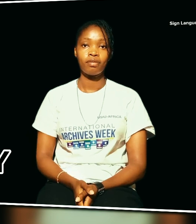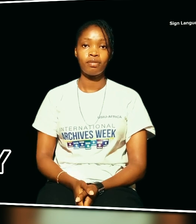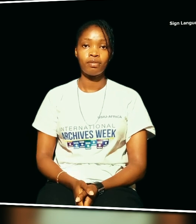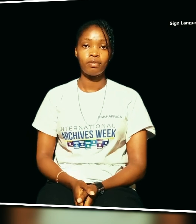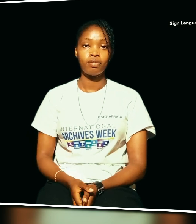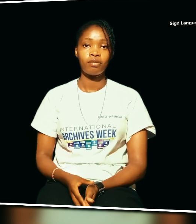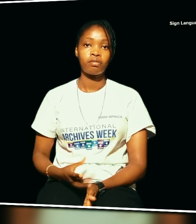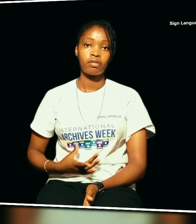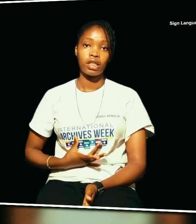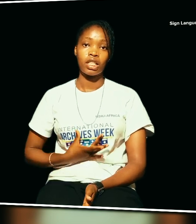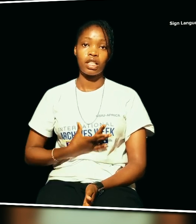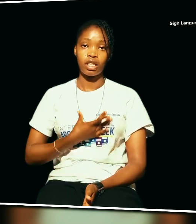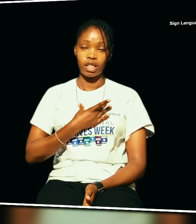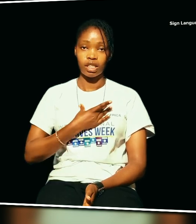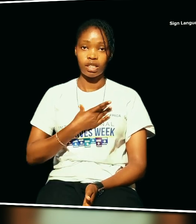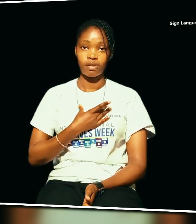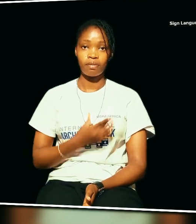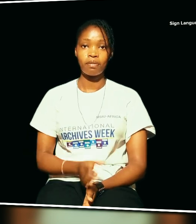Guest.